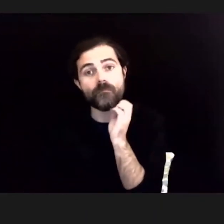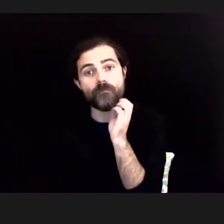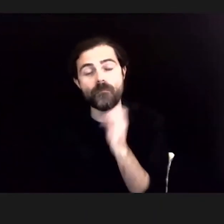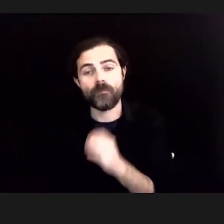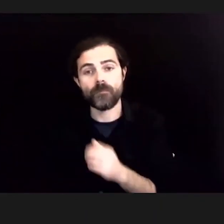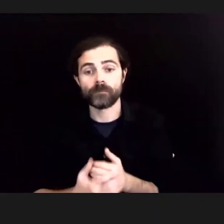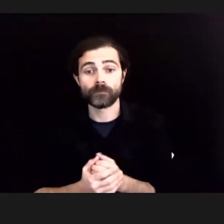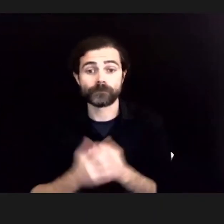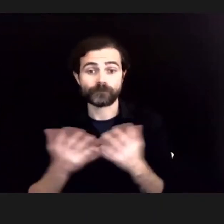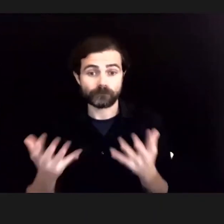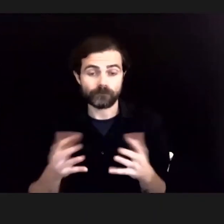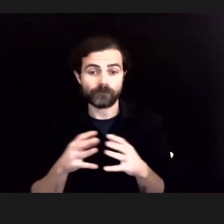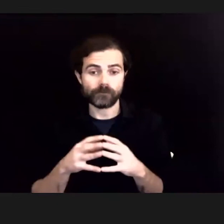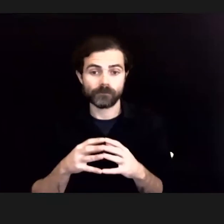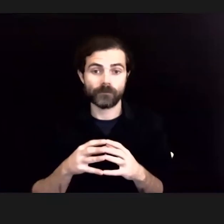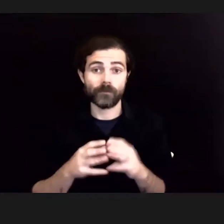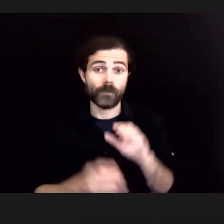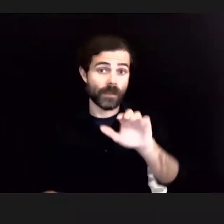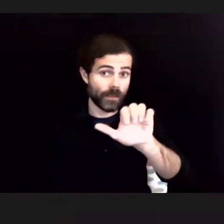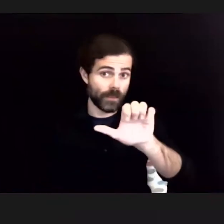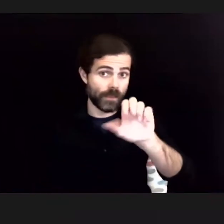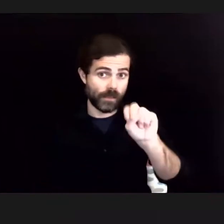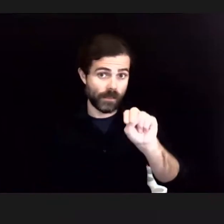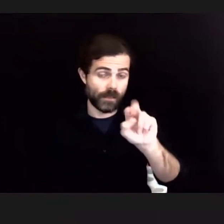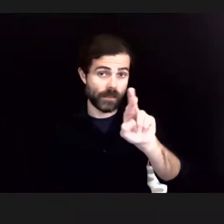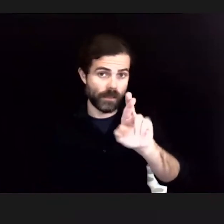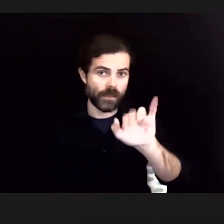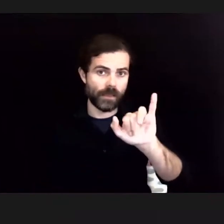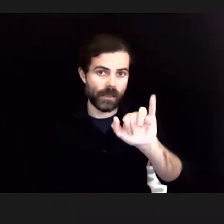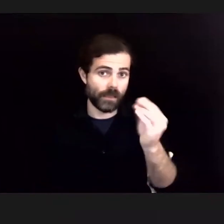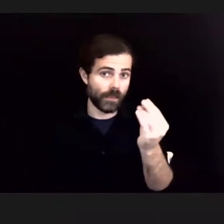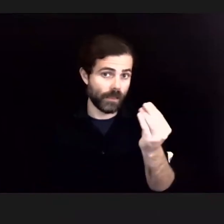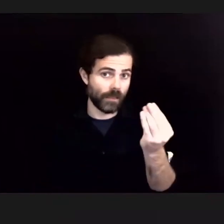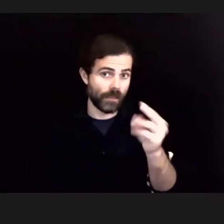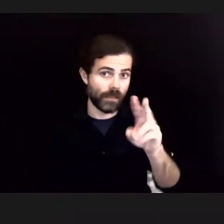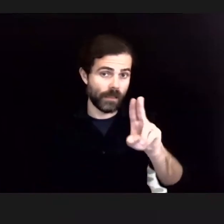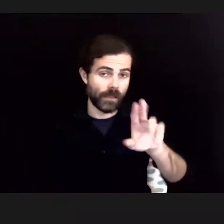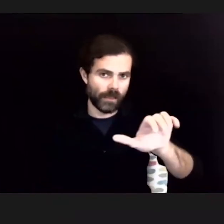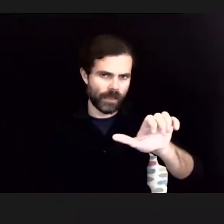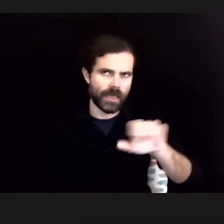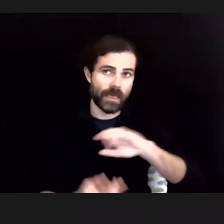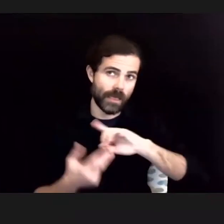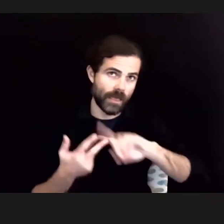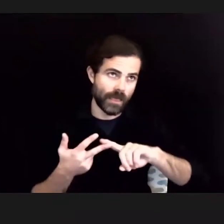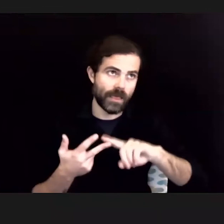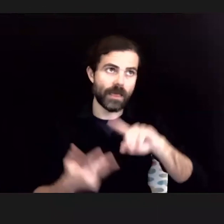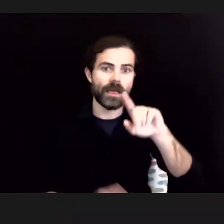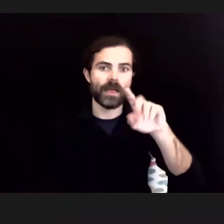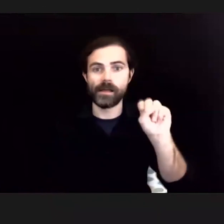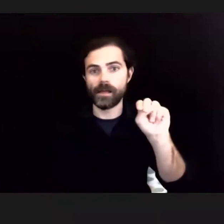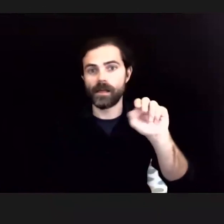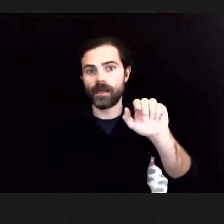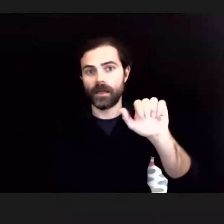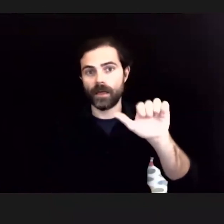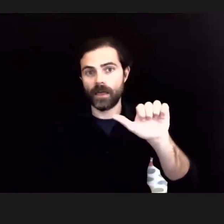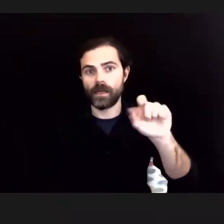Enrique, and Marian and Natalie said, please, we will also invite you